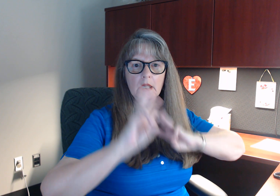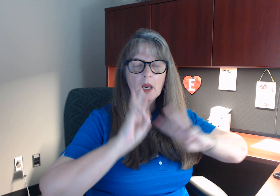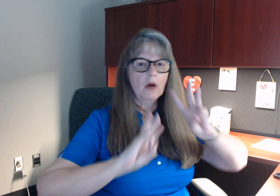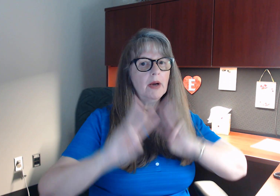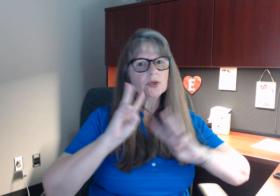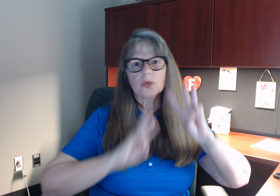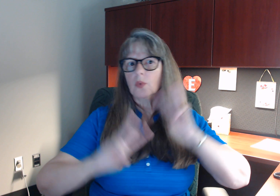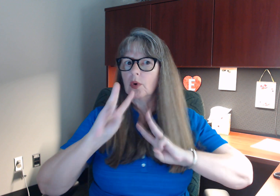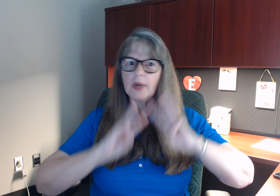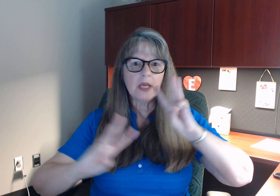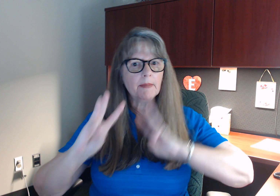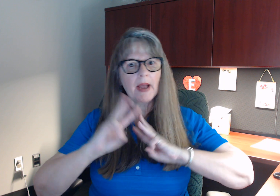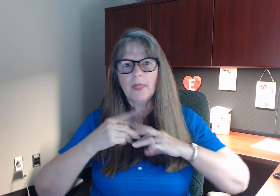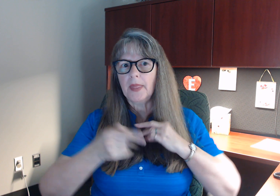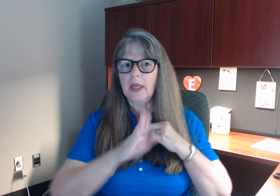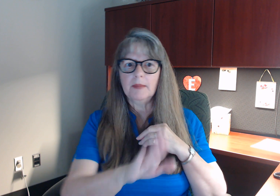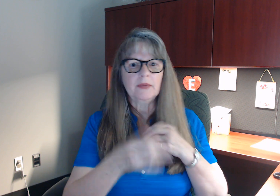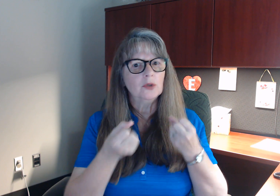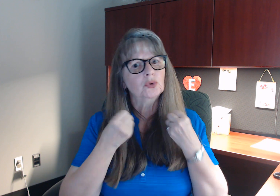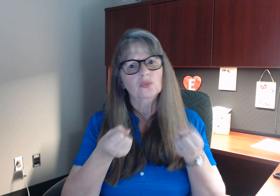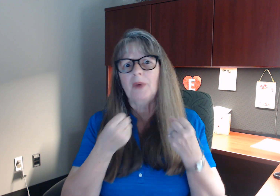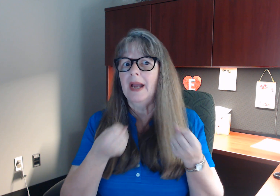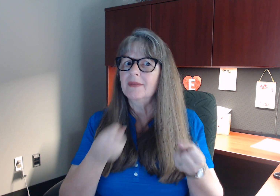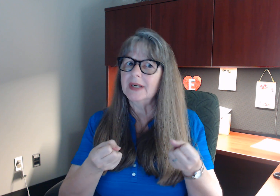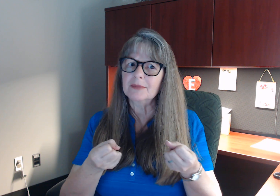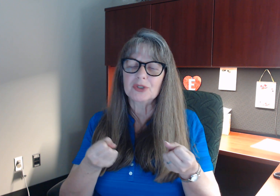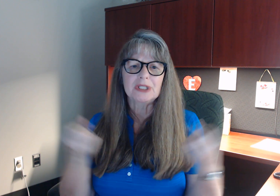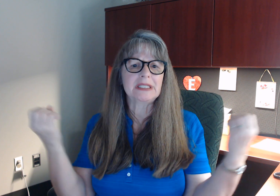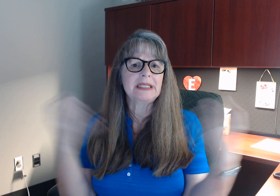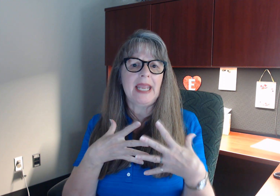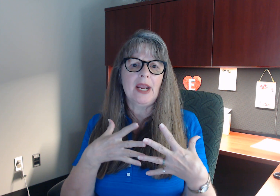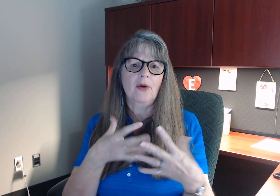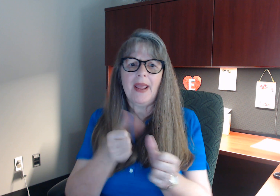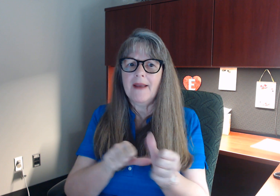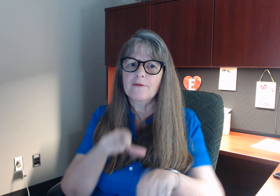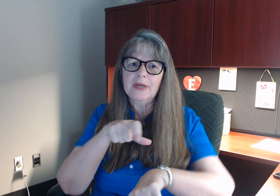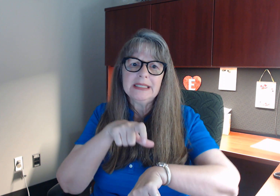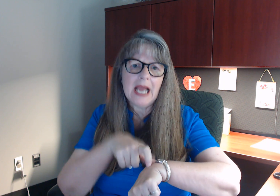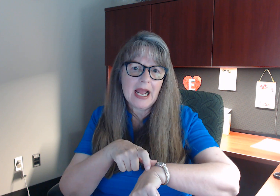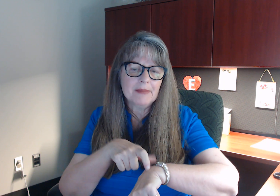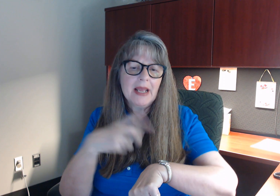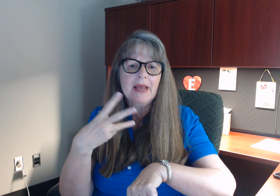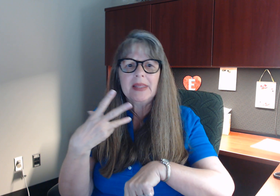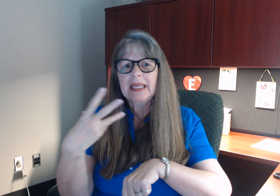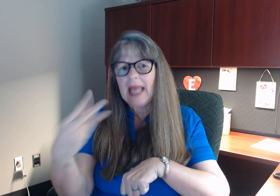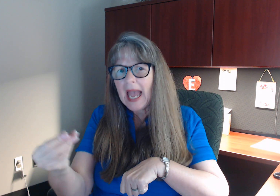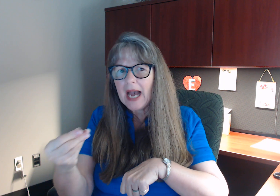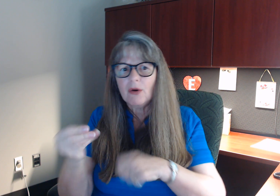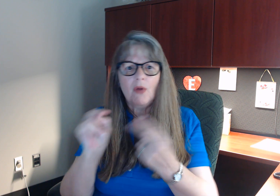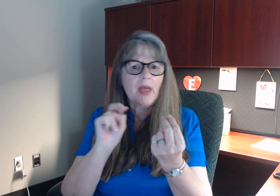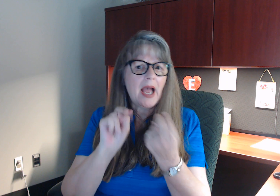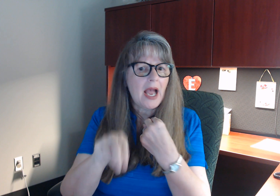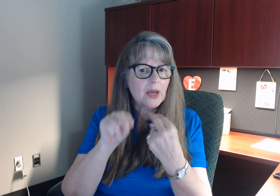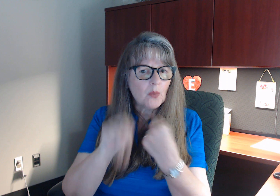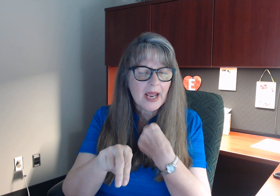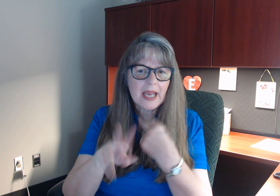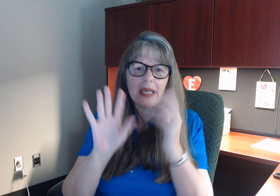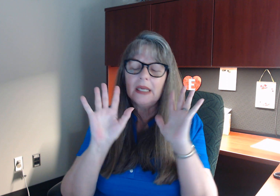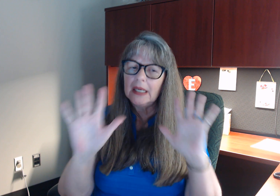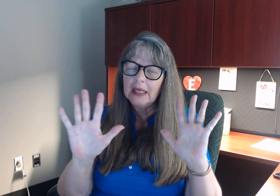Oh, I just worry about them and they're driving. I'm just scared every time they get out on the highway.